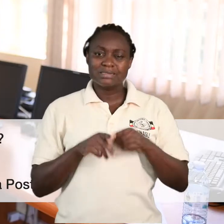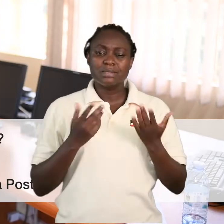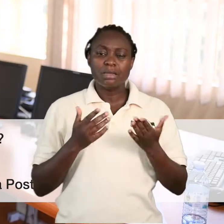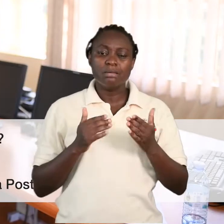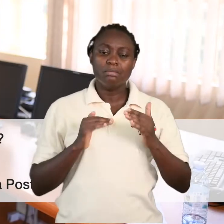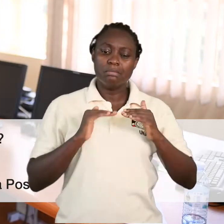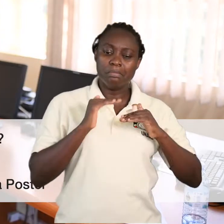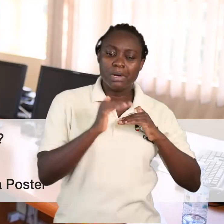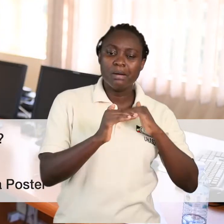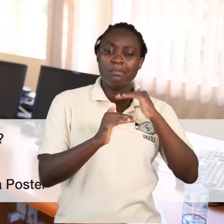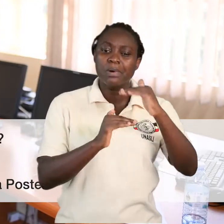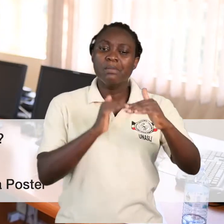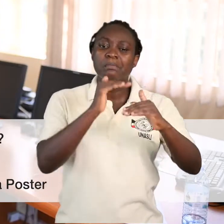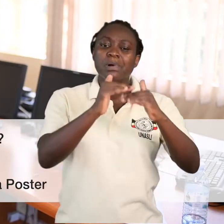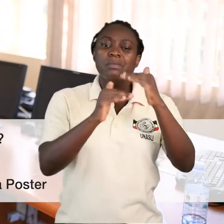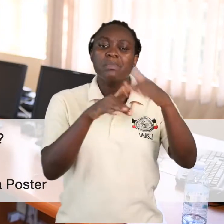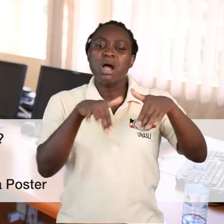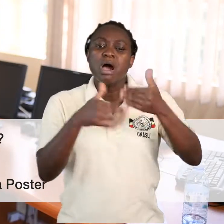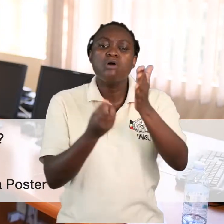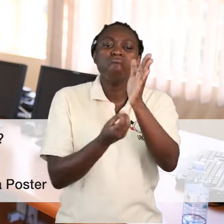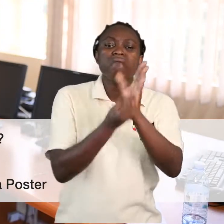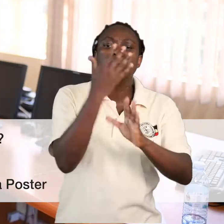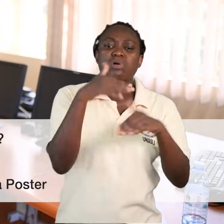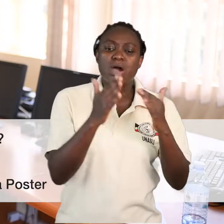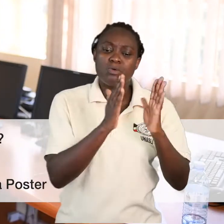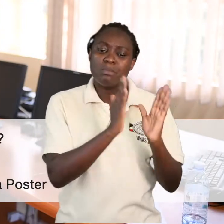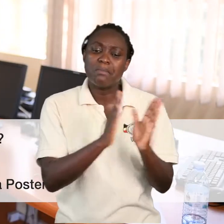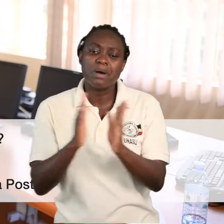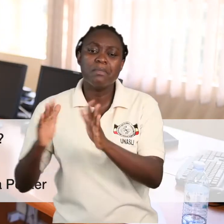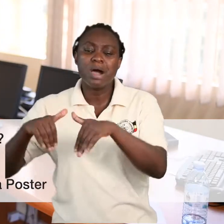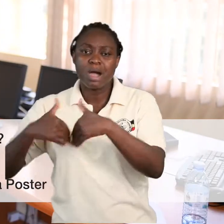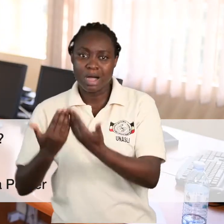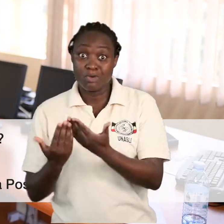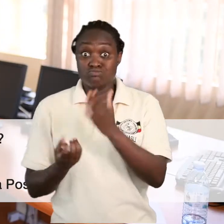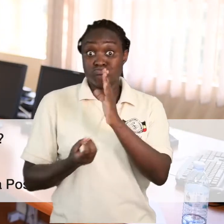which you can take to develop a poster.